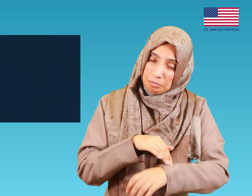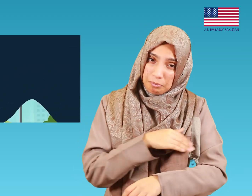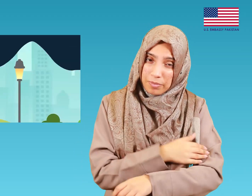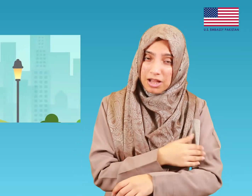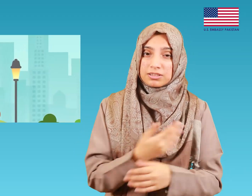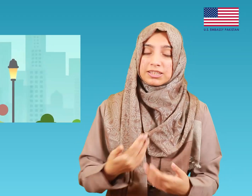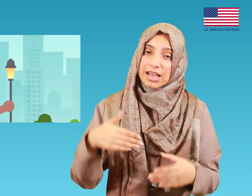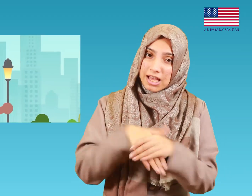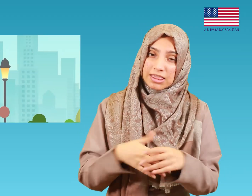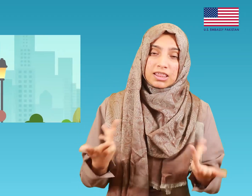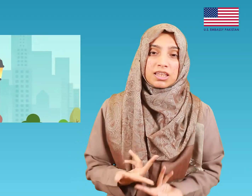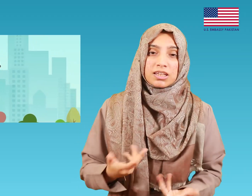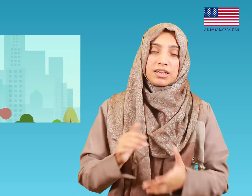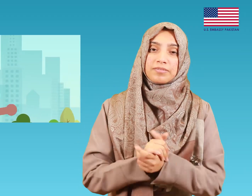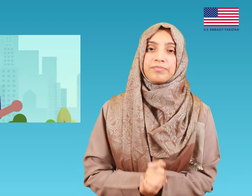clots include